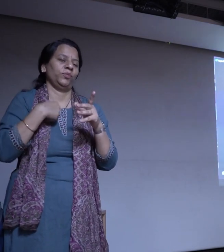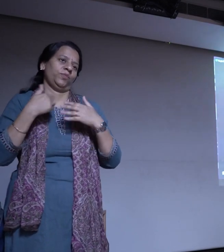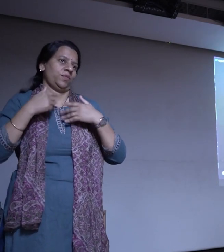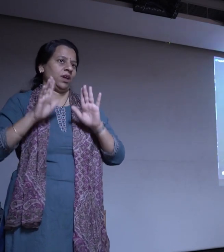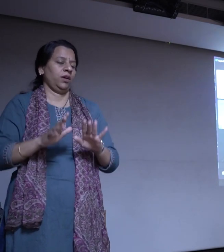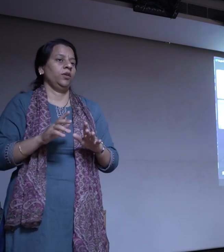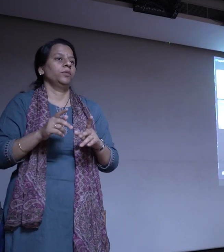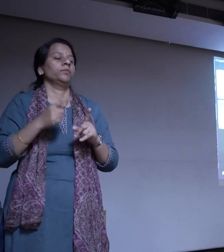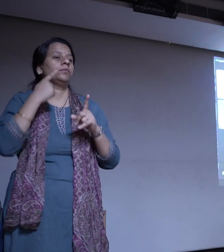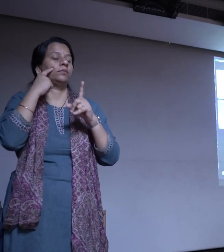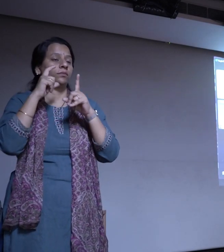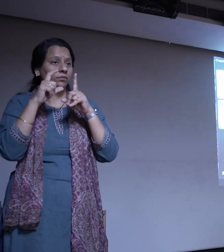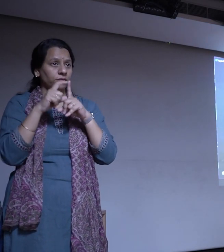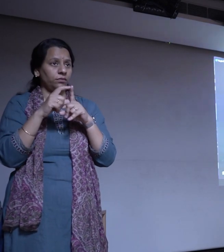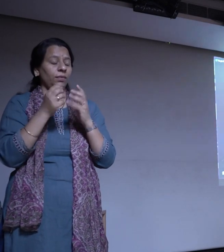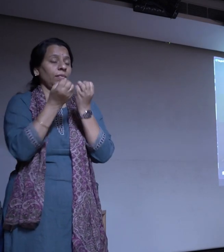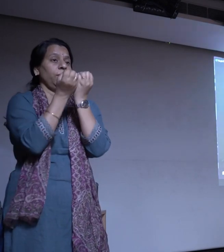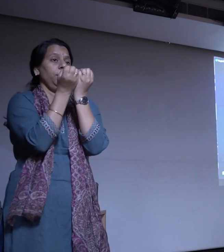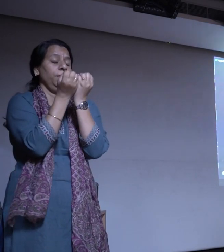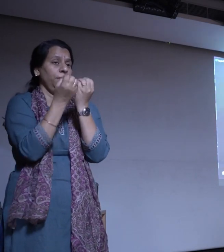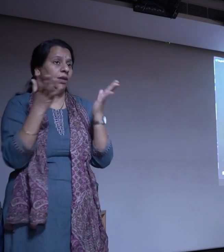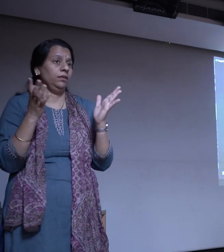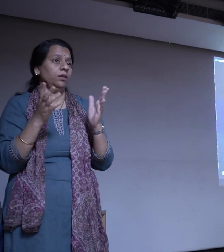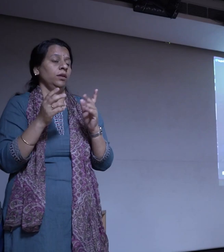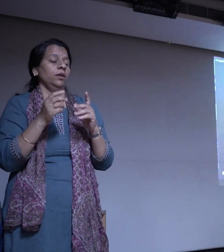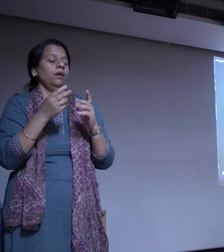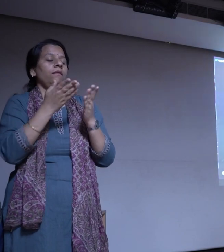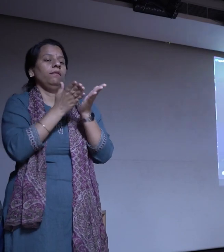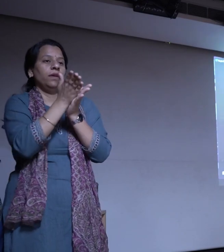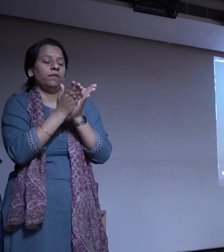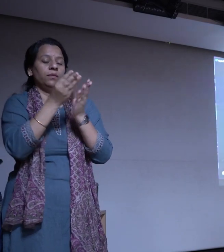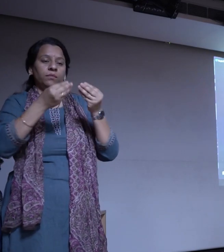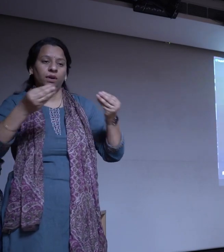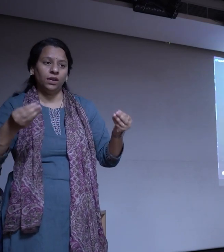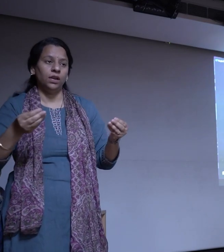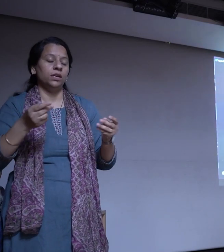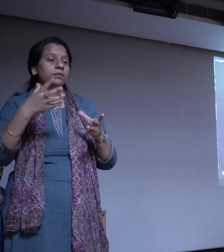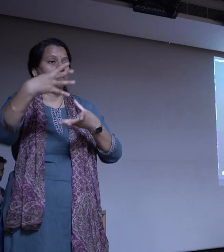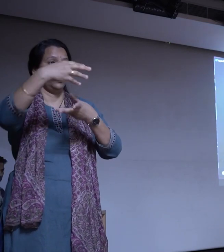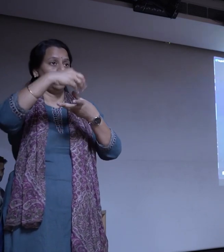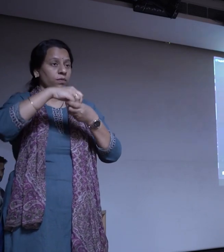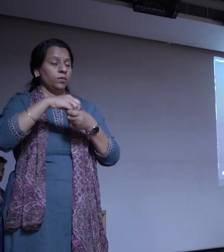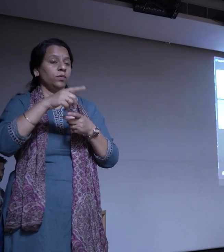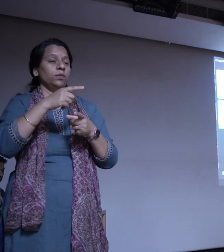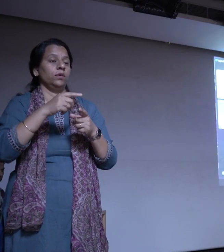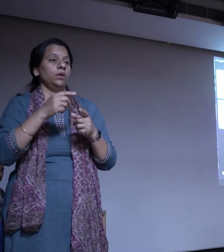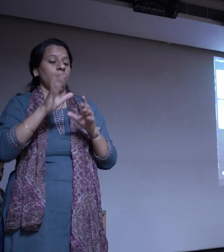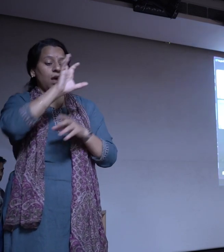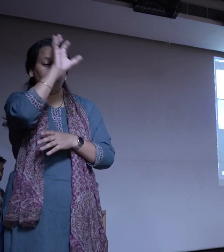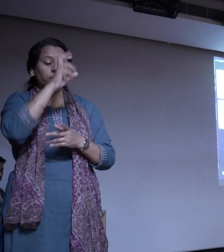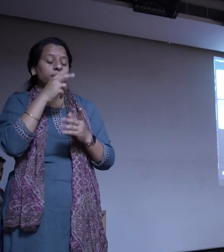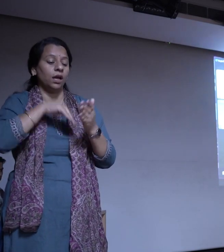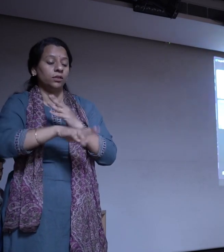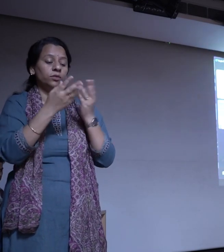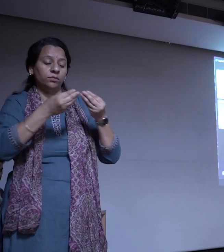early Diagnostics lot of these uh tools and interen